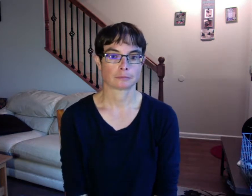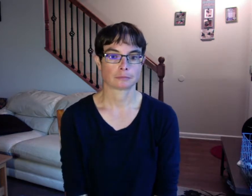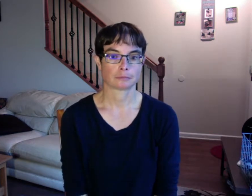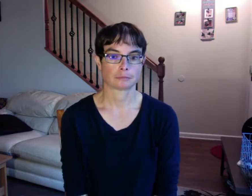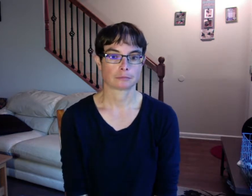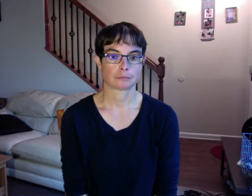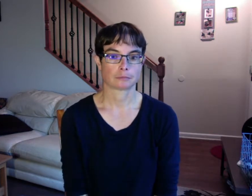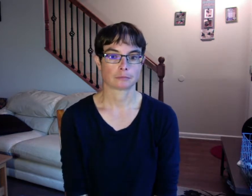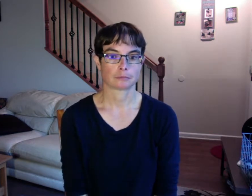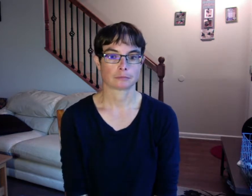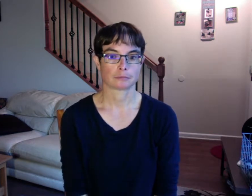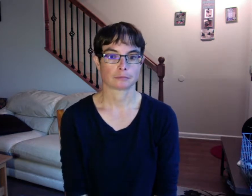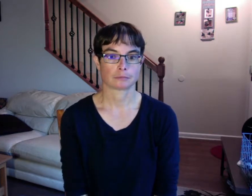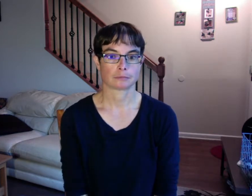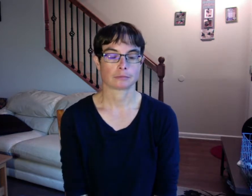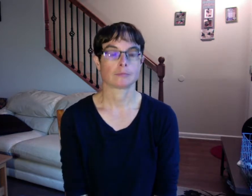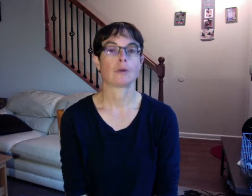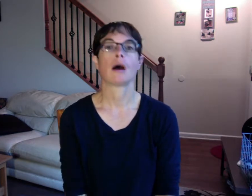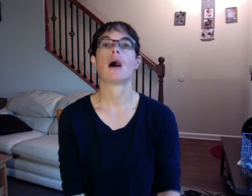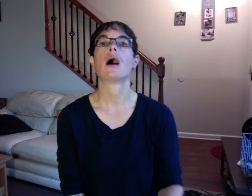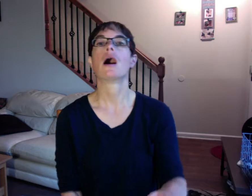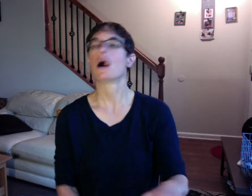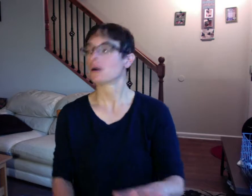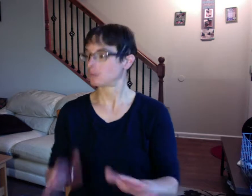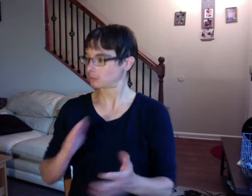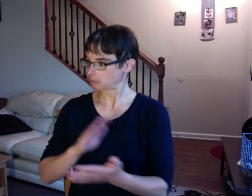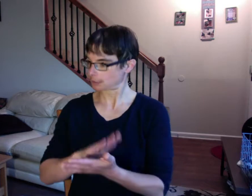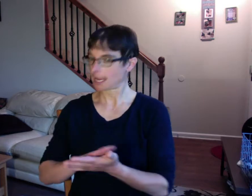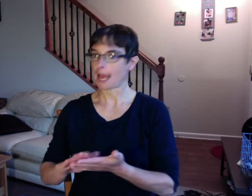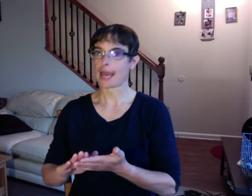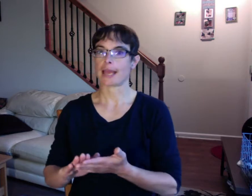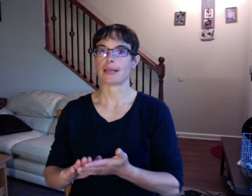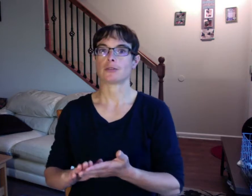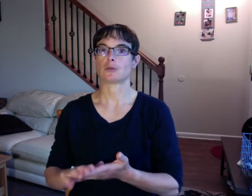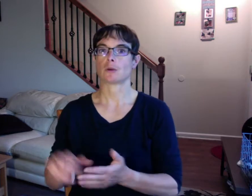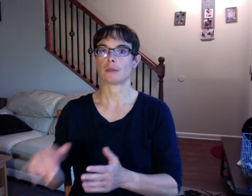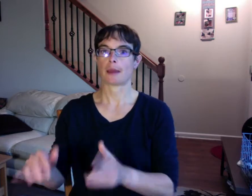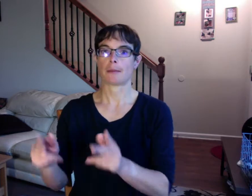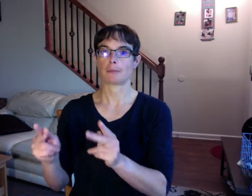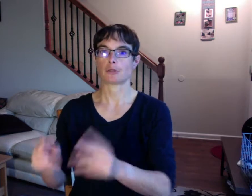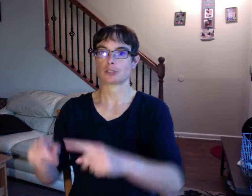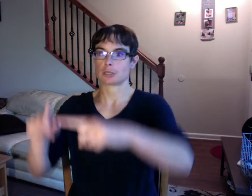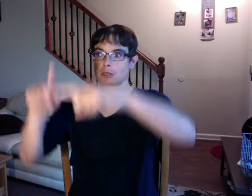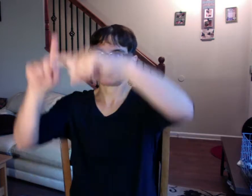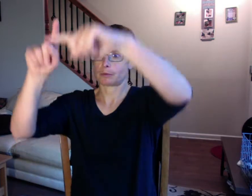I like how you flipped it and made it the other side. It's great.